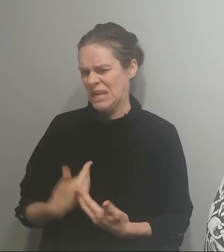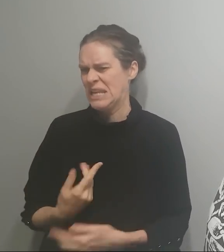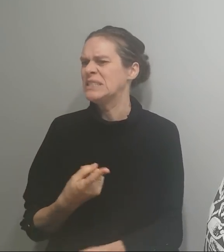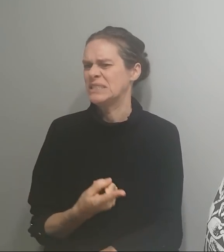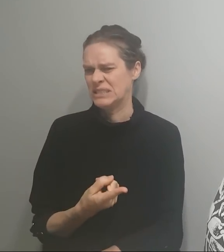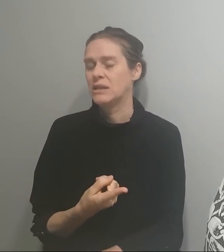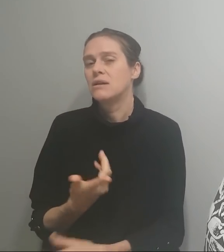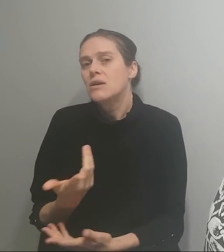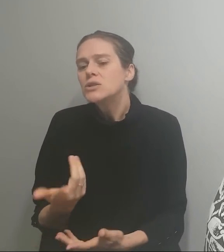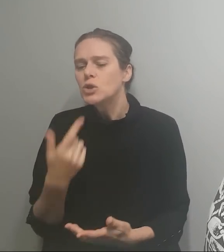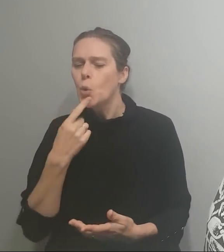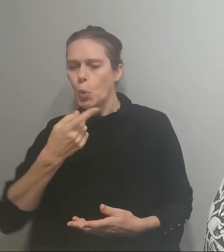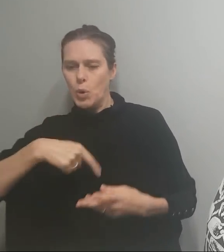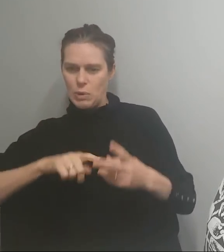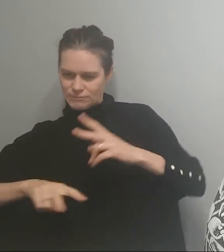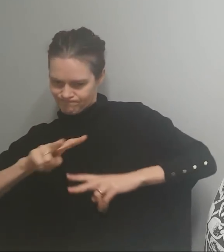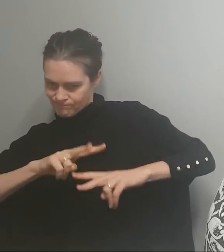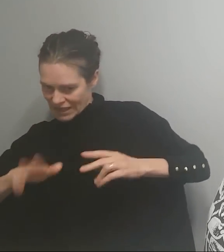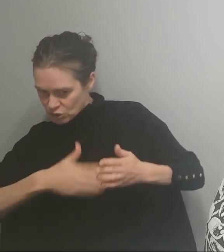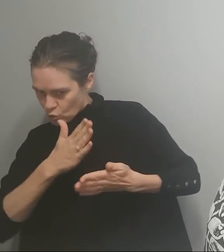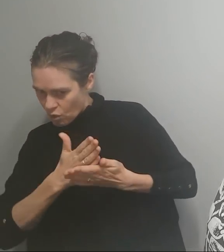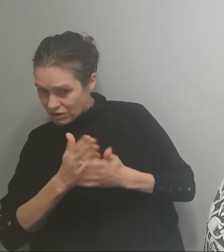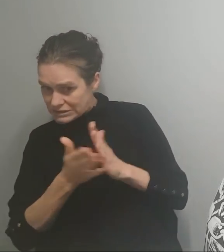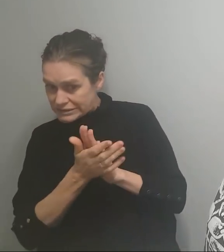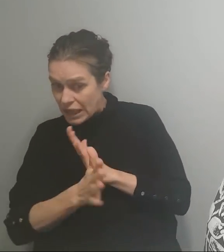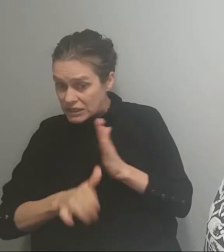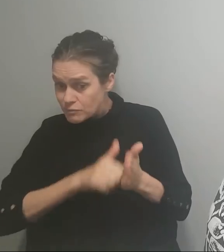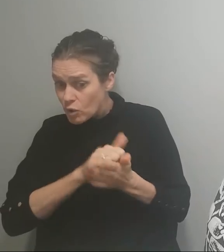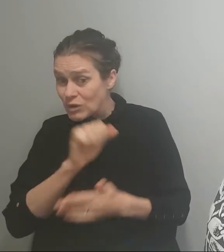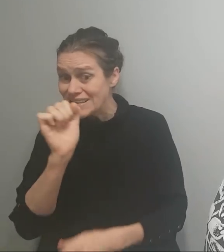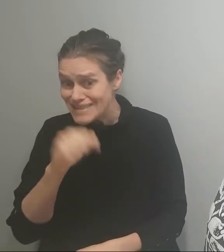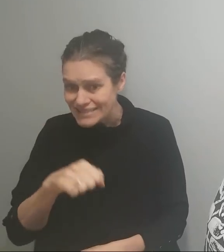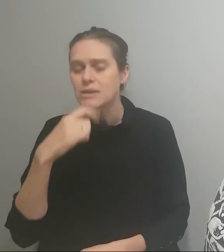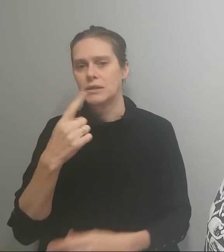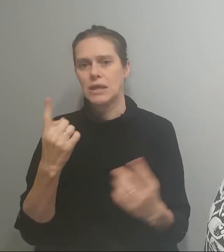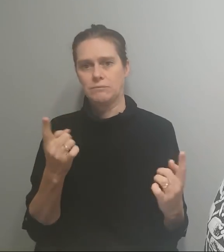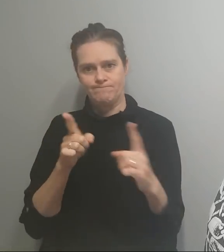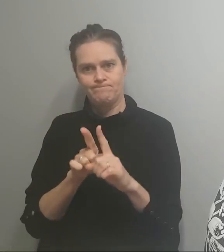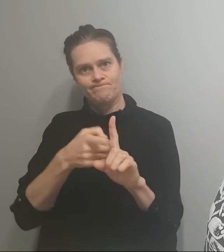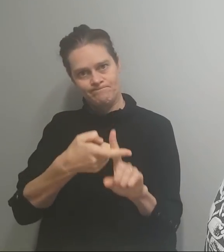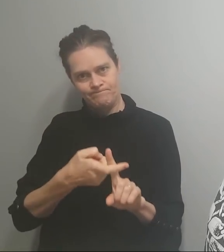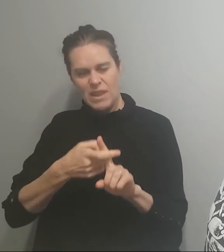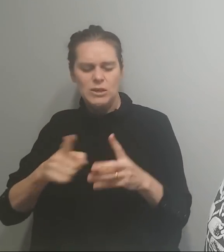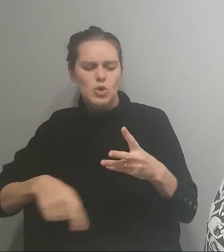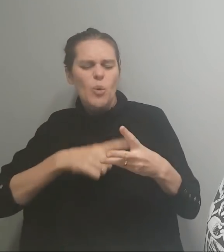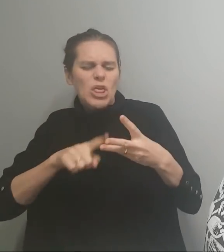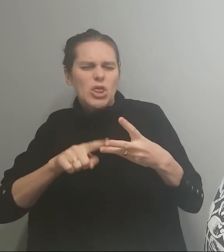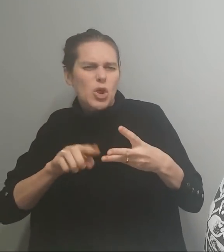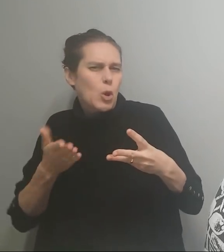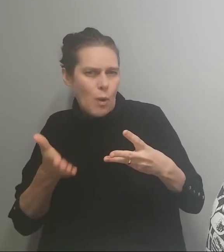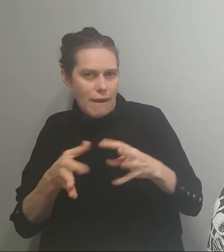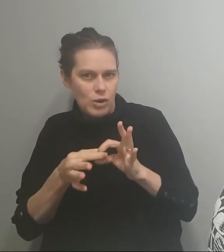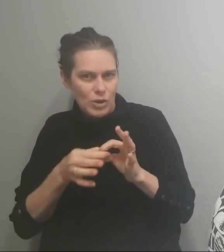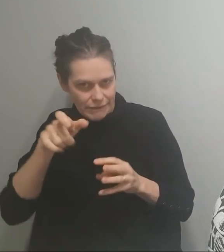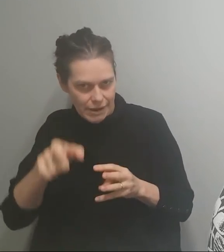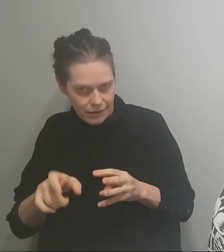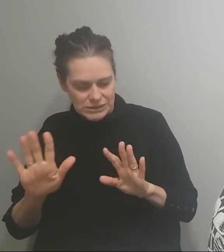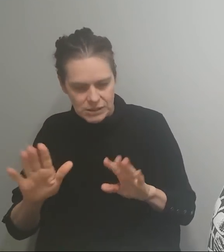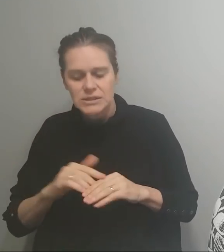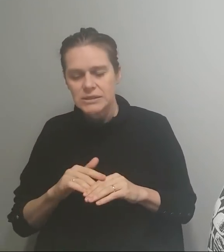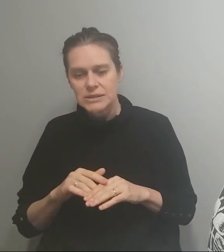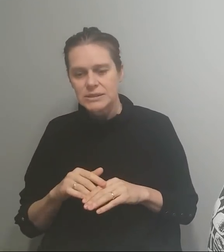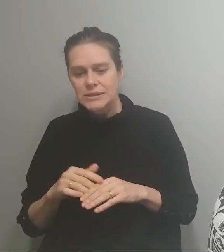the appropriate skills to be able to do that. So that will be the third thing we're trying in the prototype. So back to the second